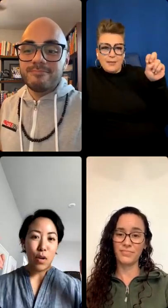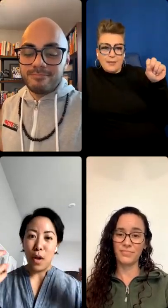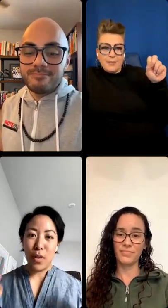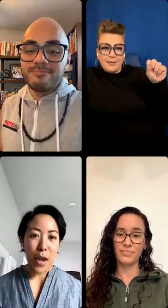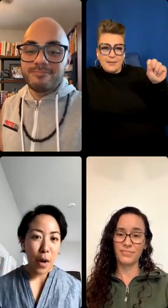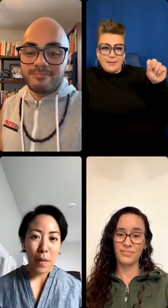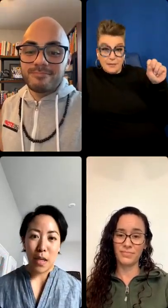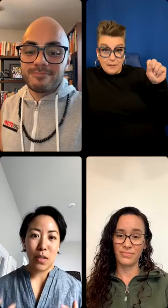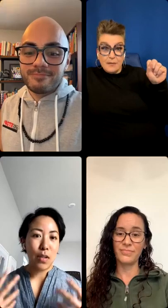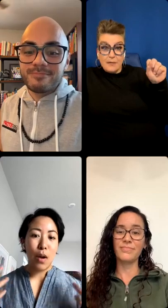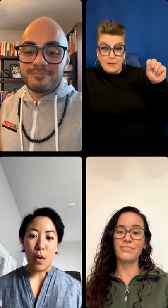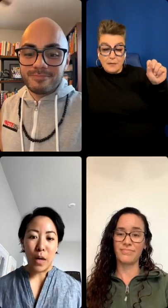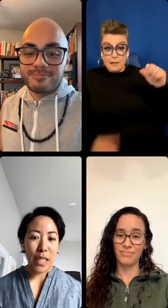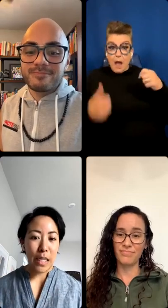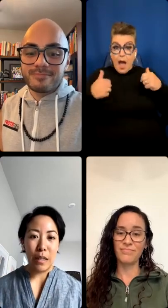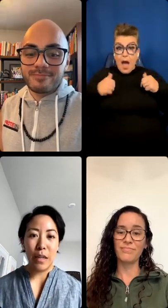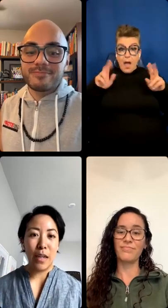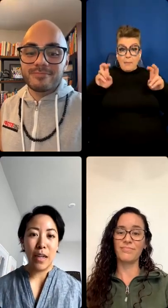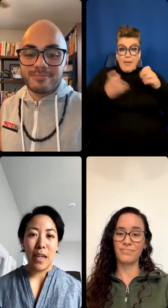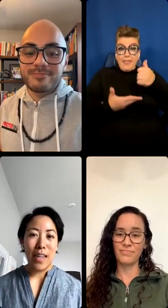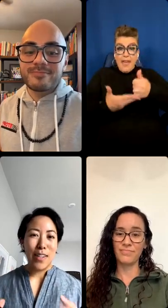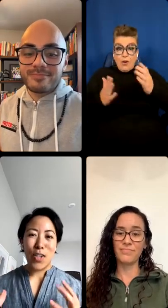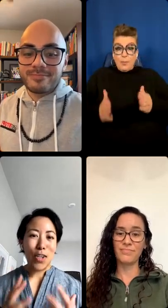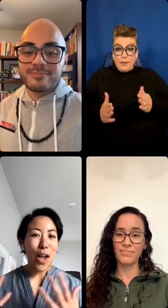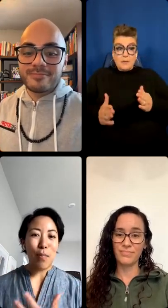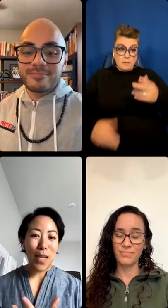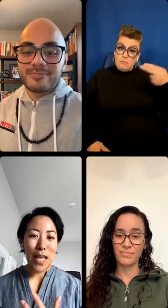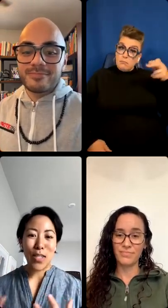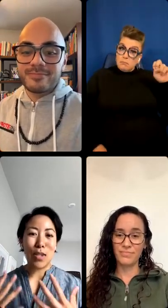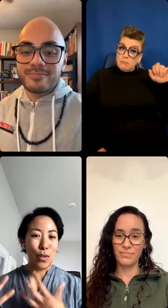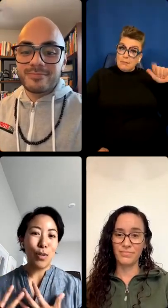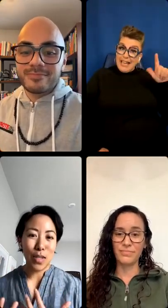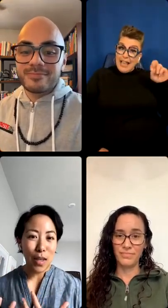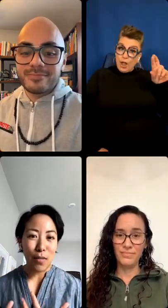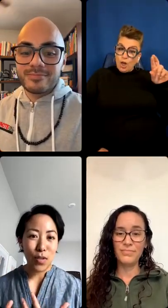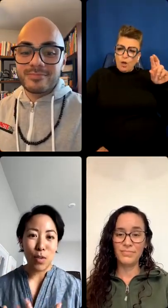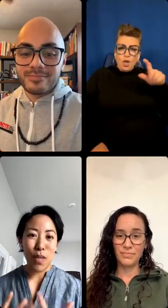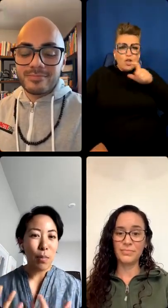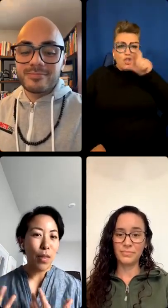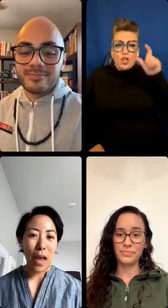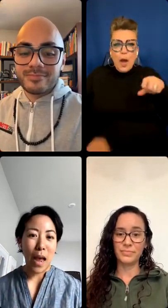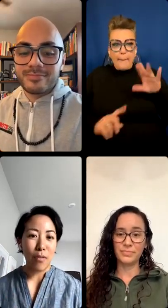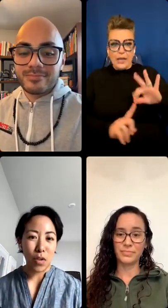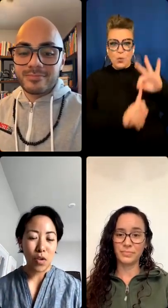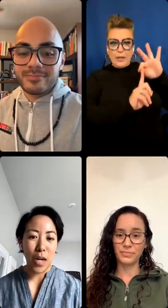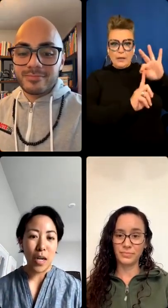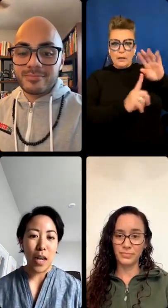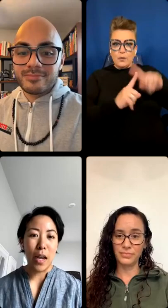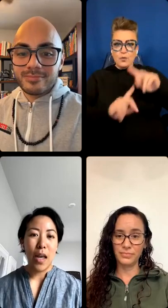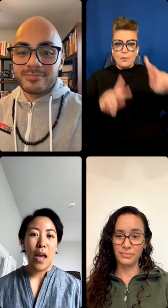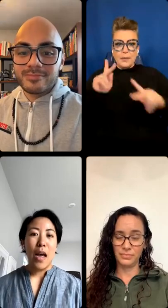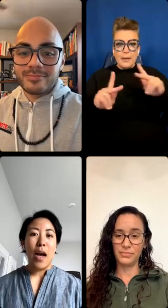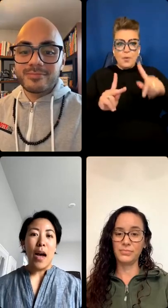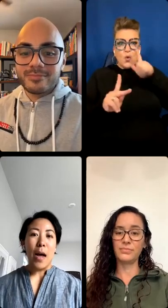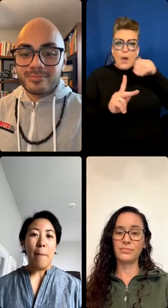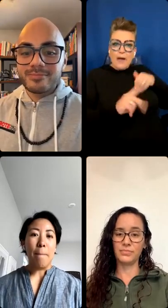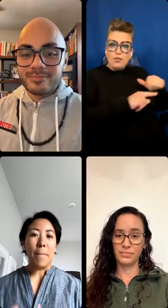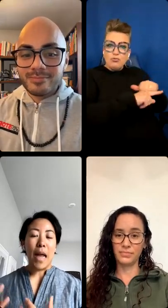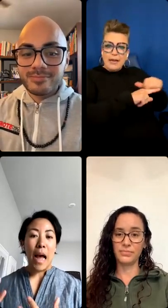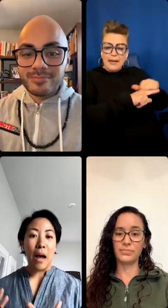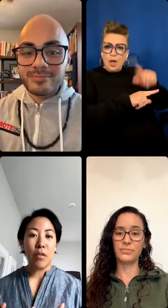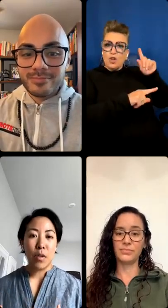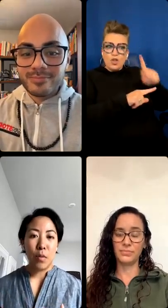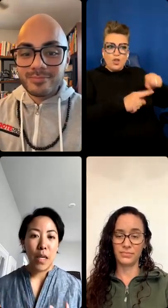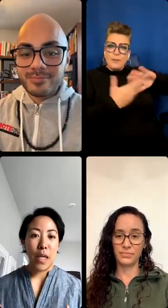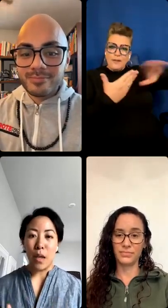a so-called therapist or healer should not be exclusive to people that have the training,